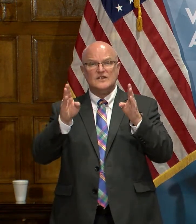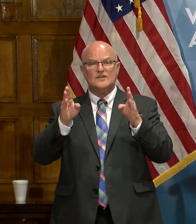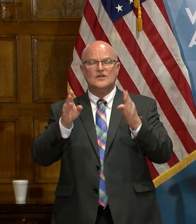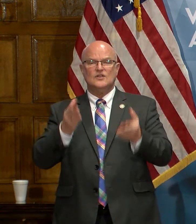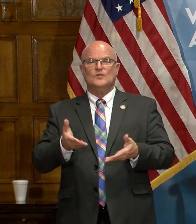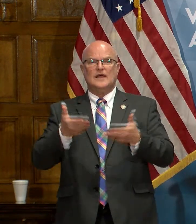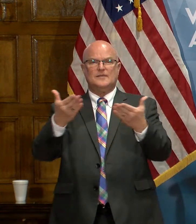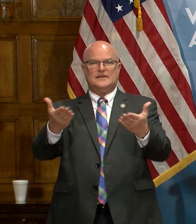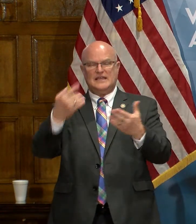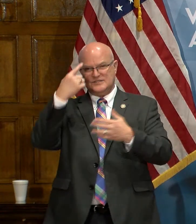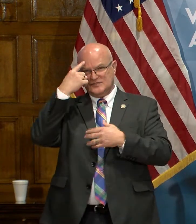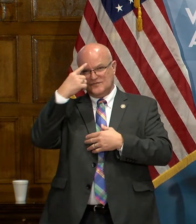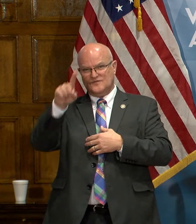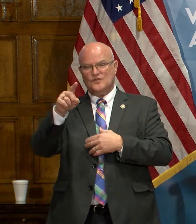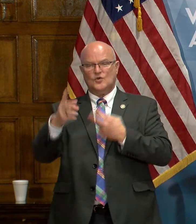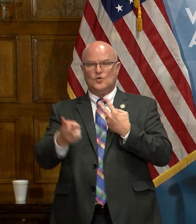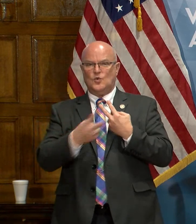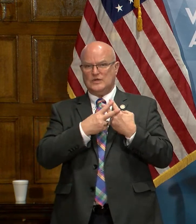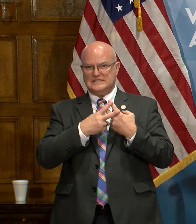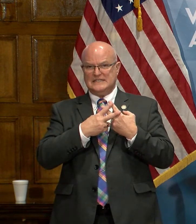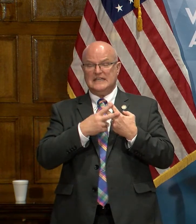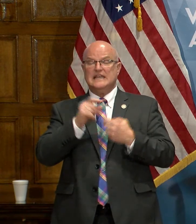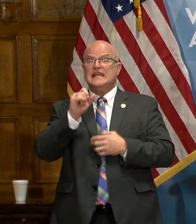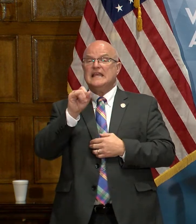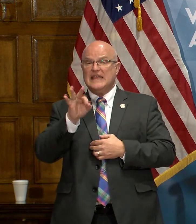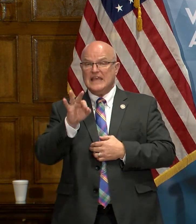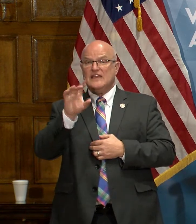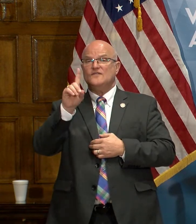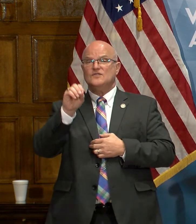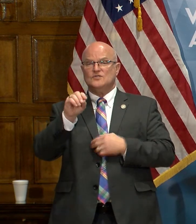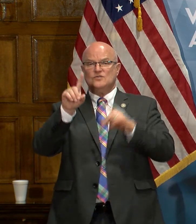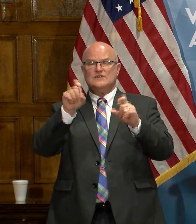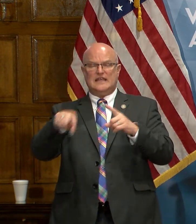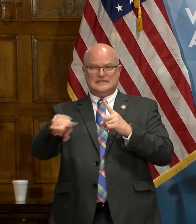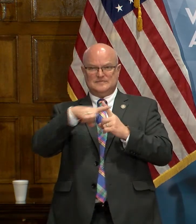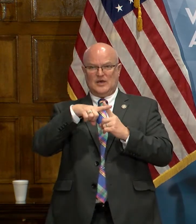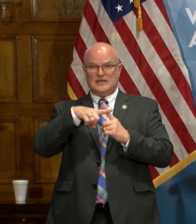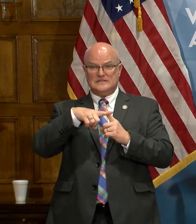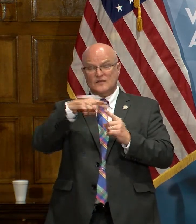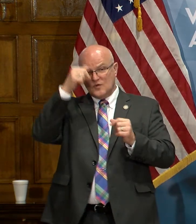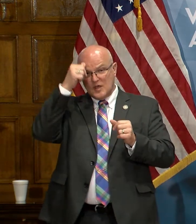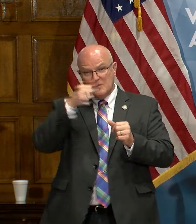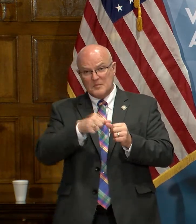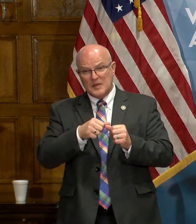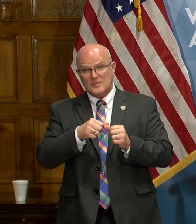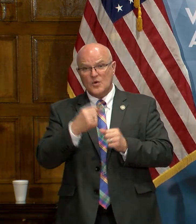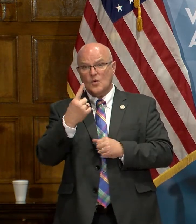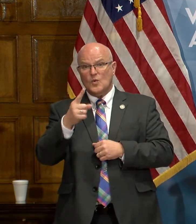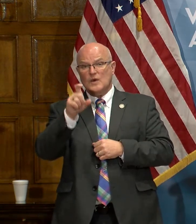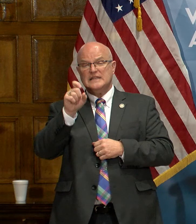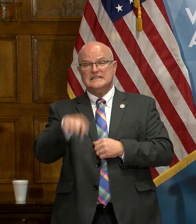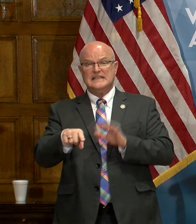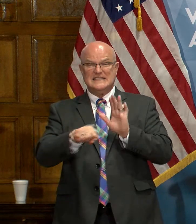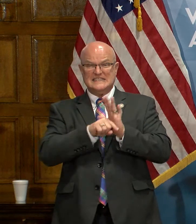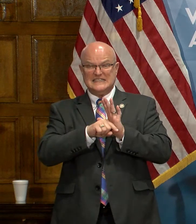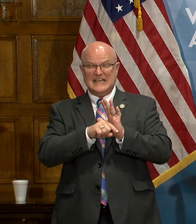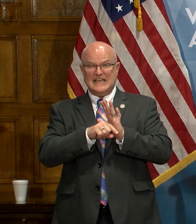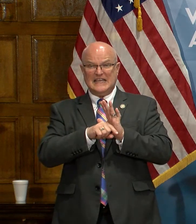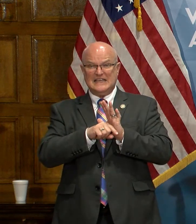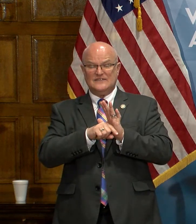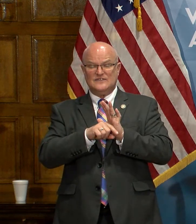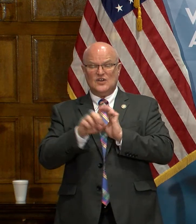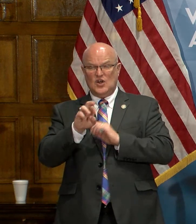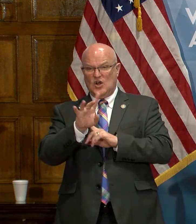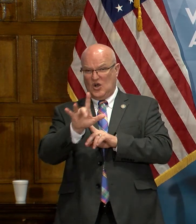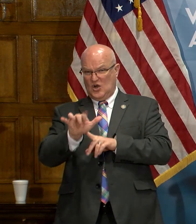the recommendations for quarantine if you do test positive. And remember that a single test that's negative early